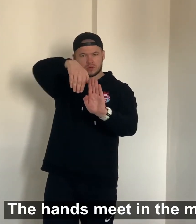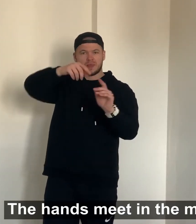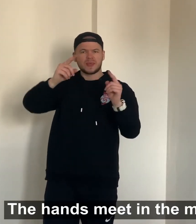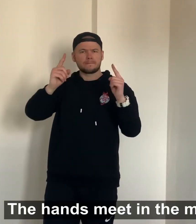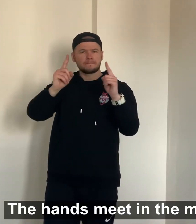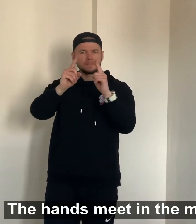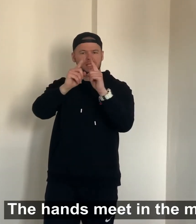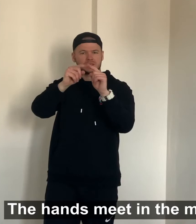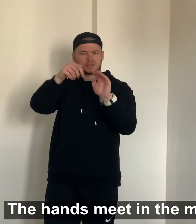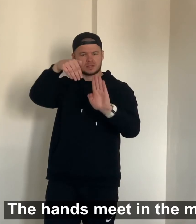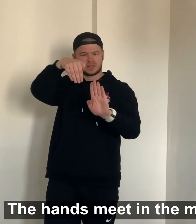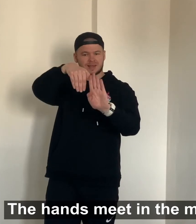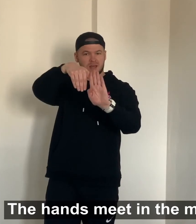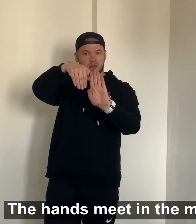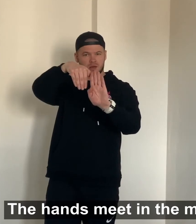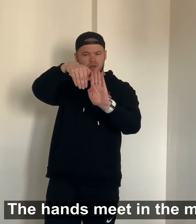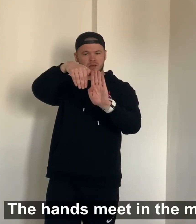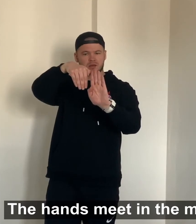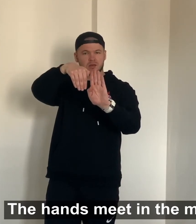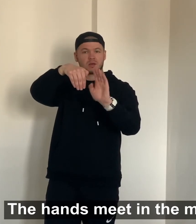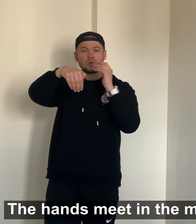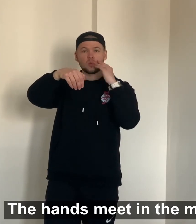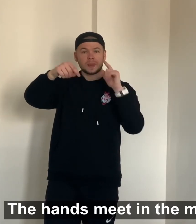The hands meet in the middle.